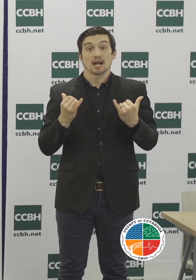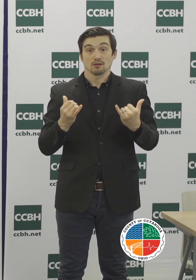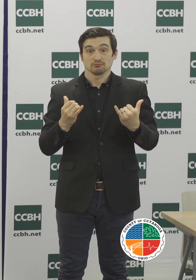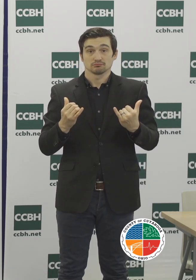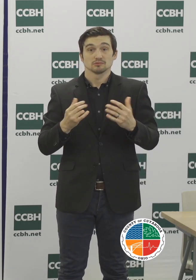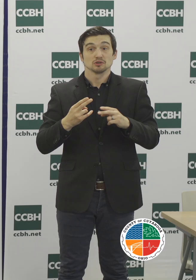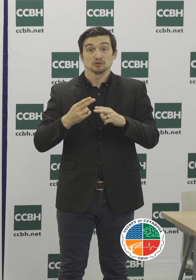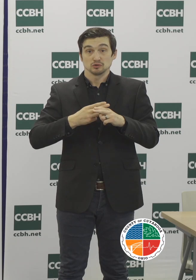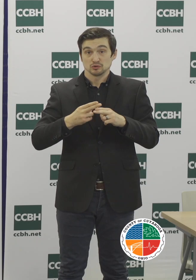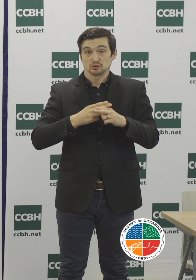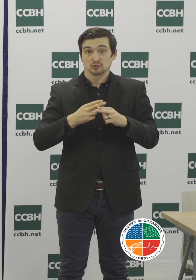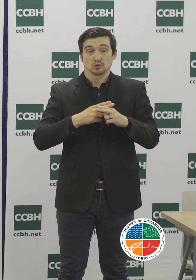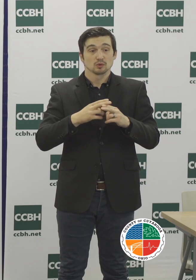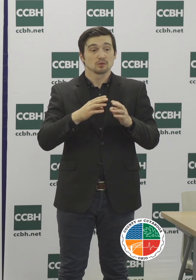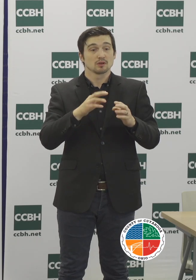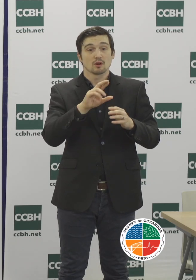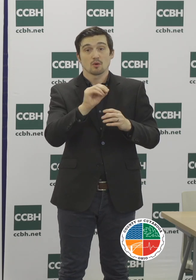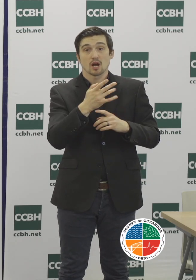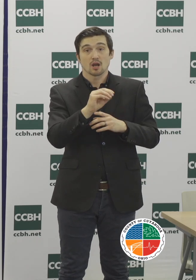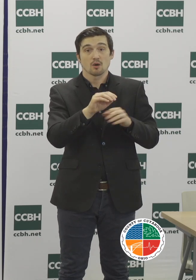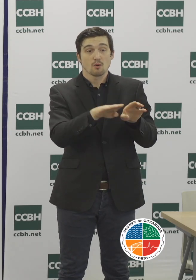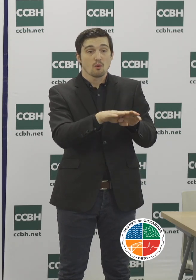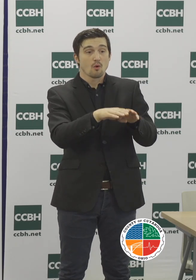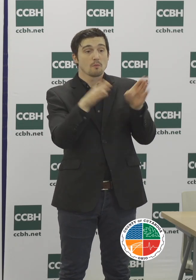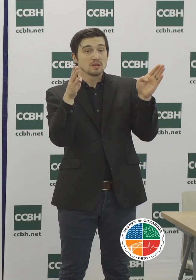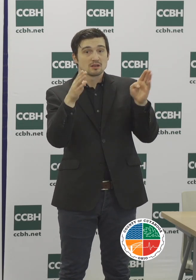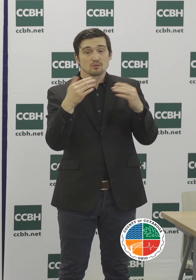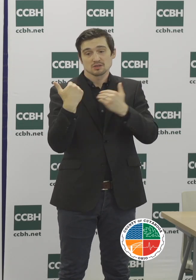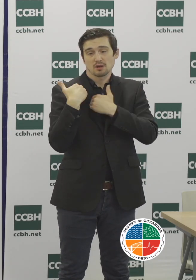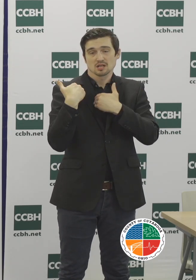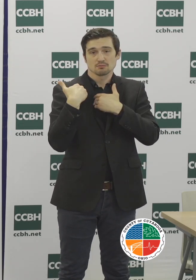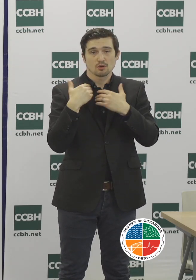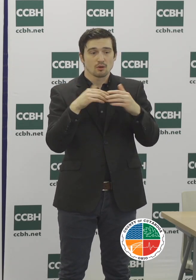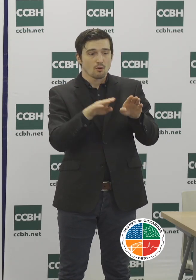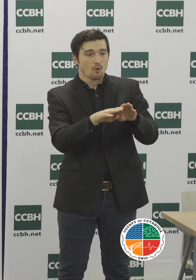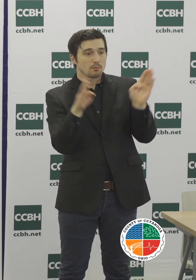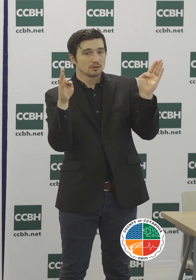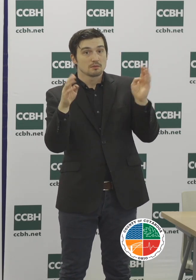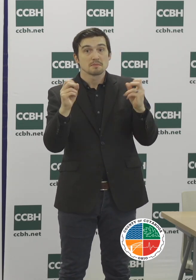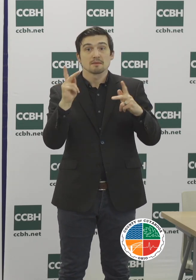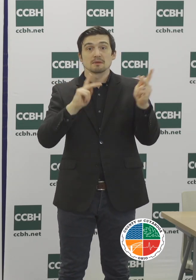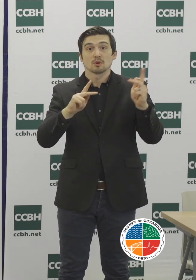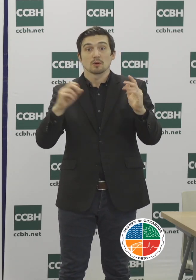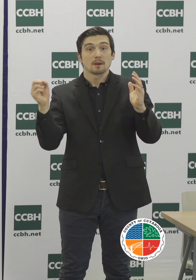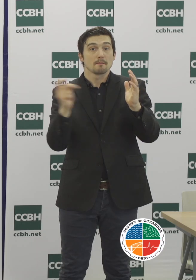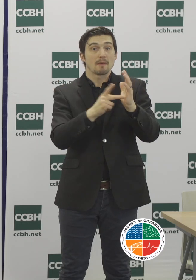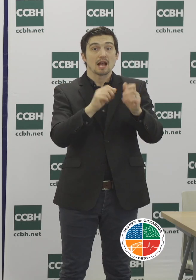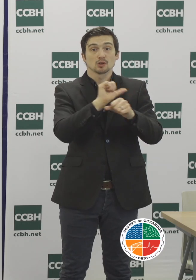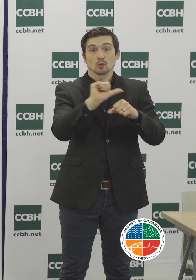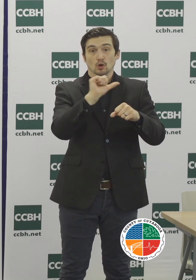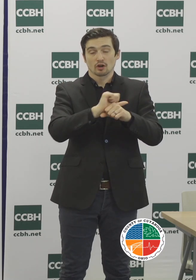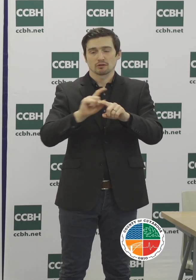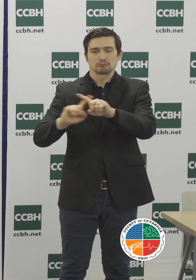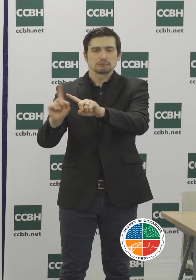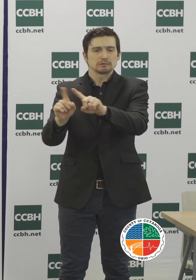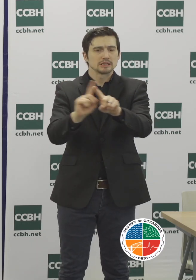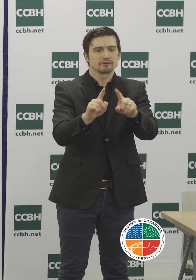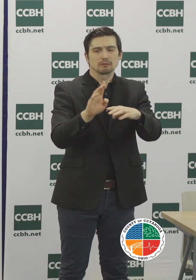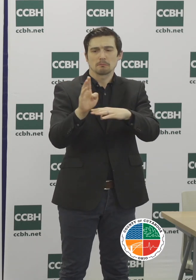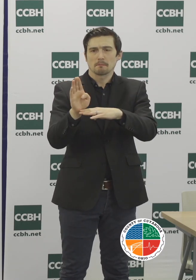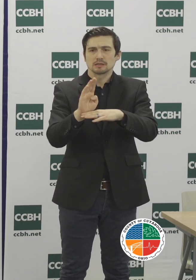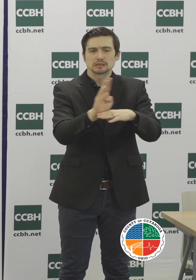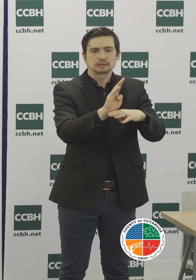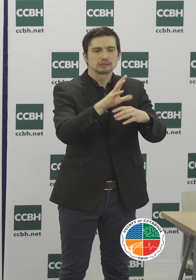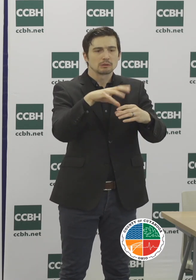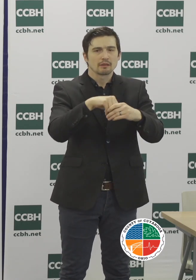to work plan. This week, many people began returning to work from different sectors of our economy as